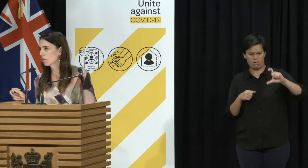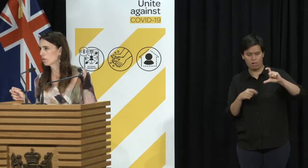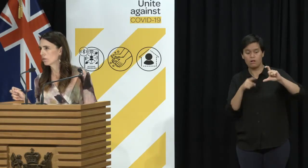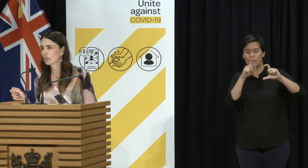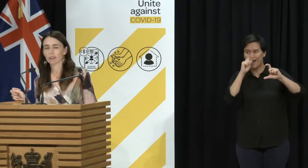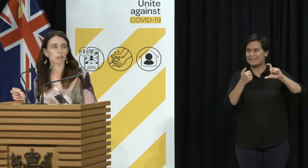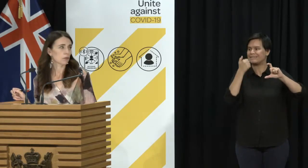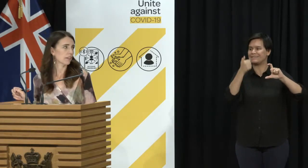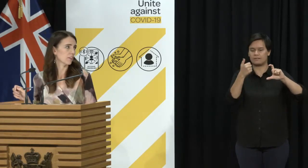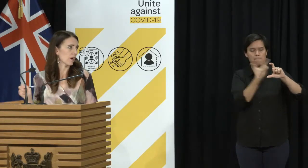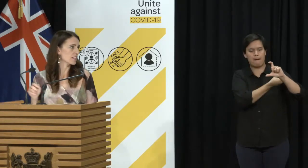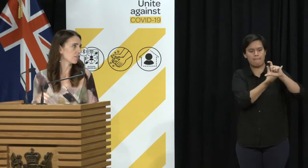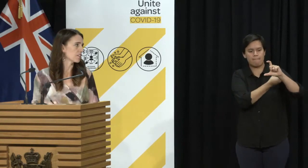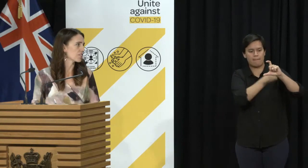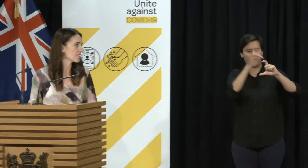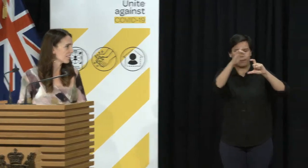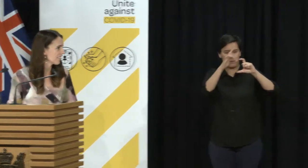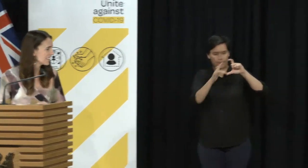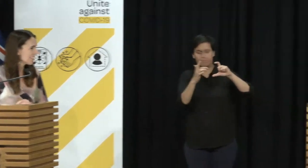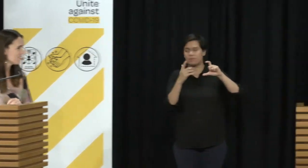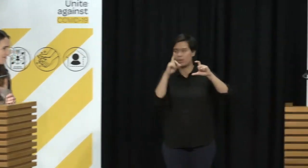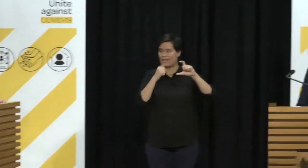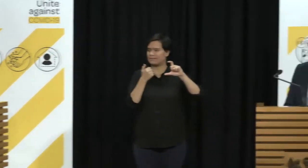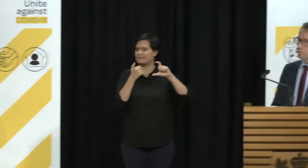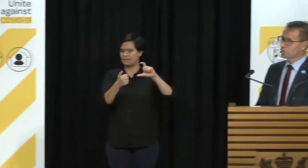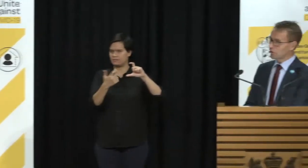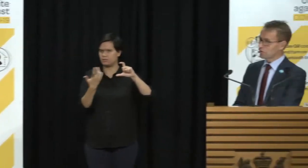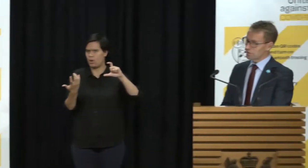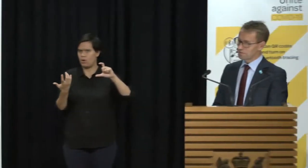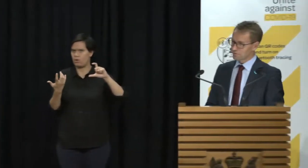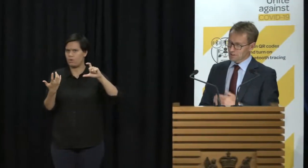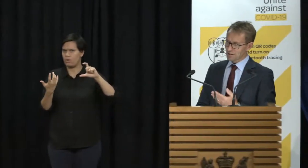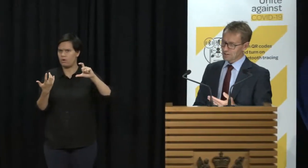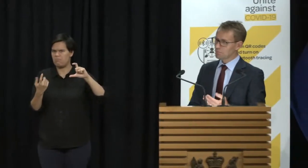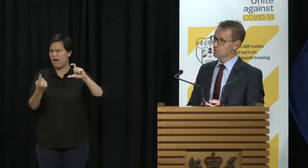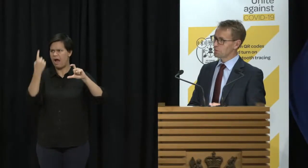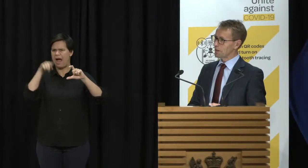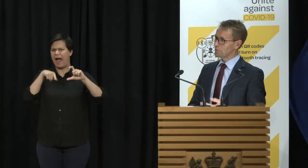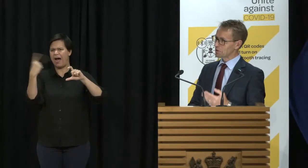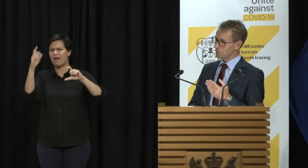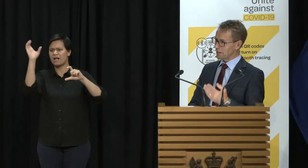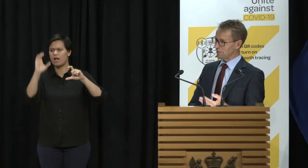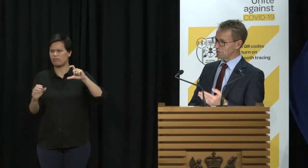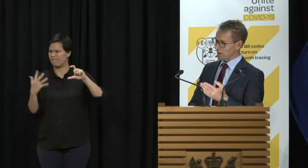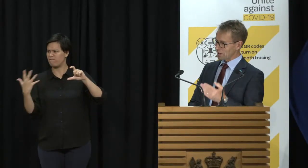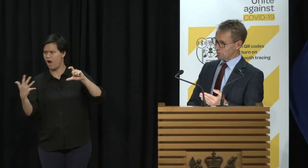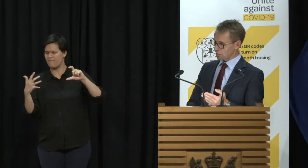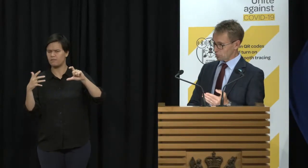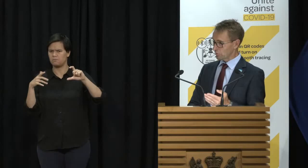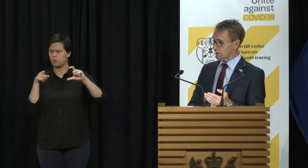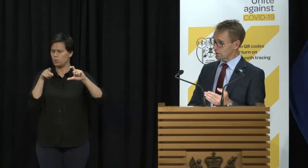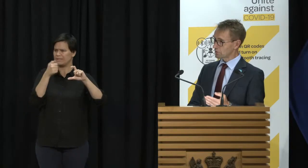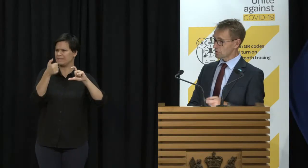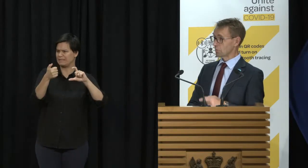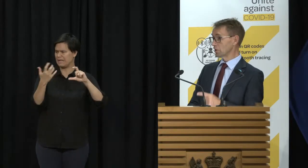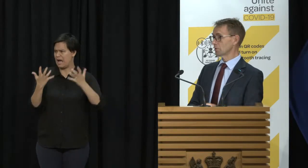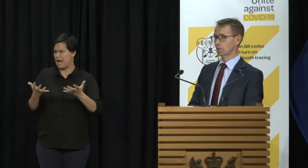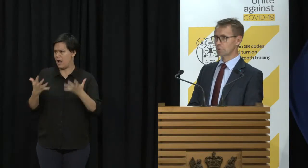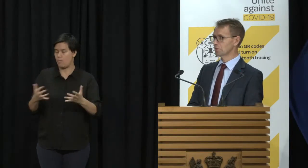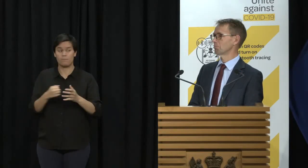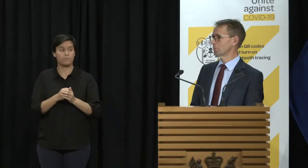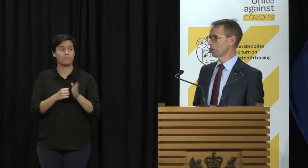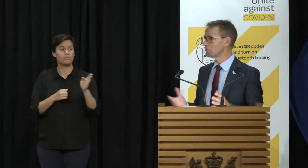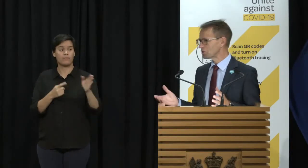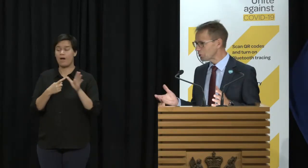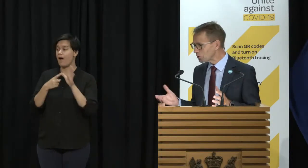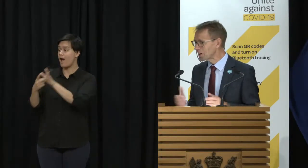Pfizer order that we put in? We have the right syringes at the right time. We've got, in fact, our teams have been able to get those out even with ordinary needles and syringes